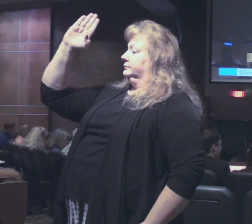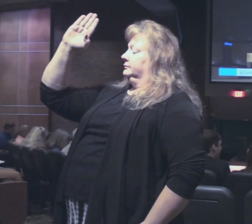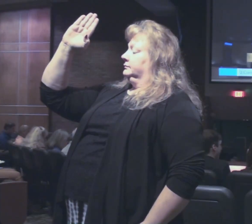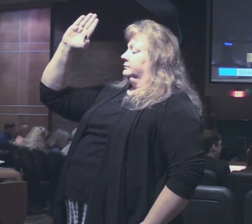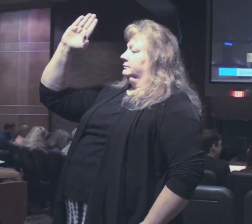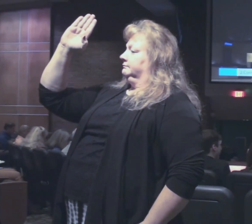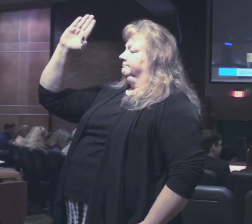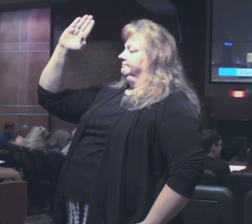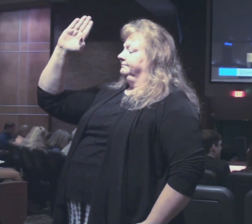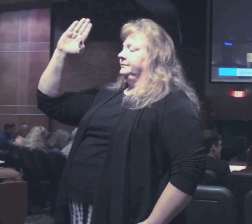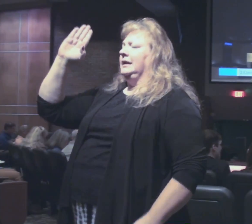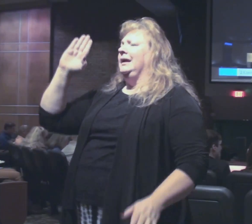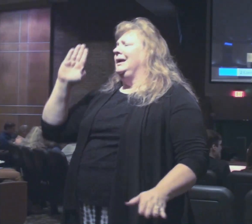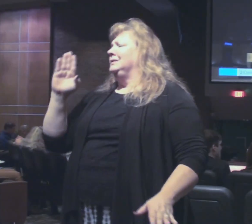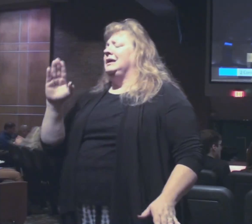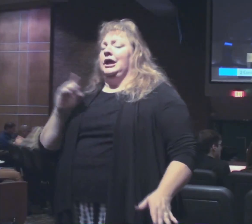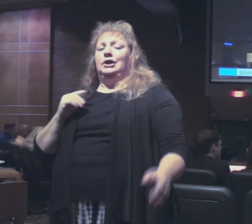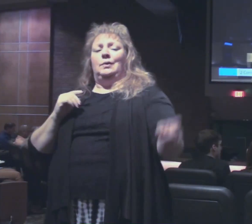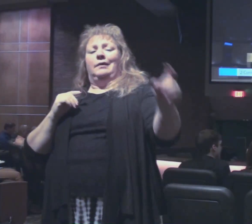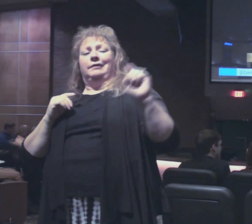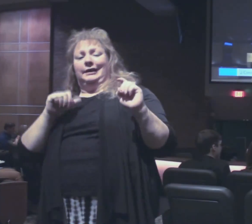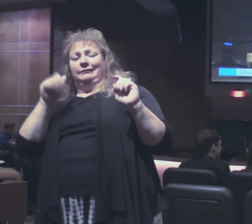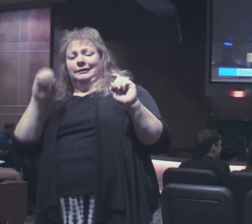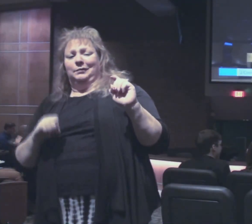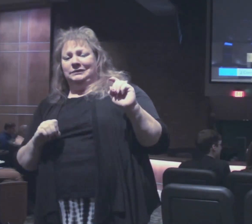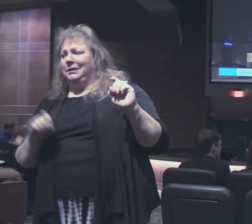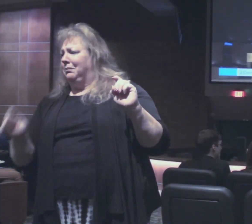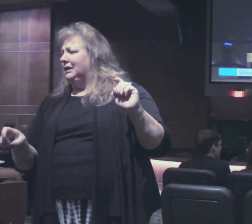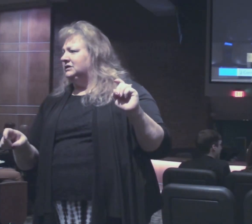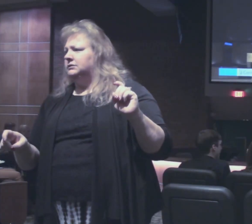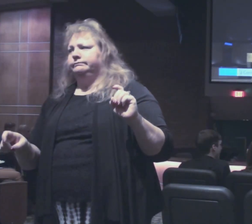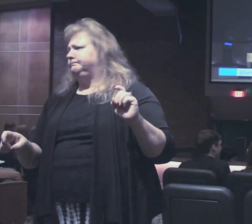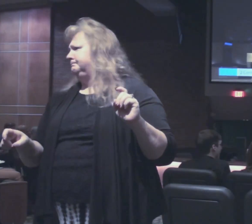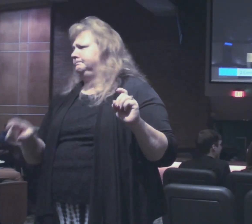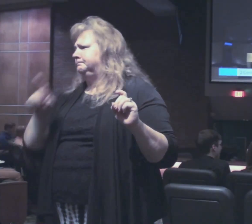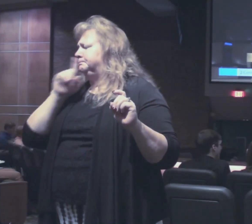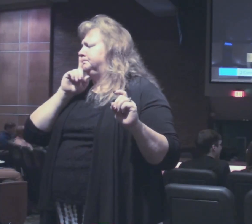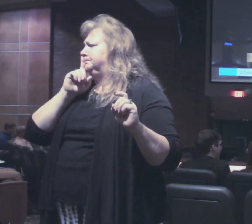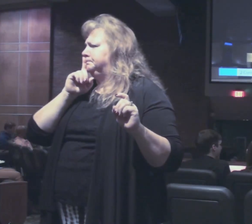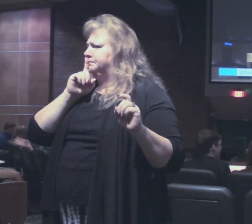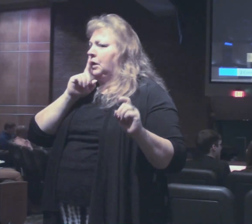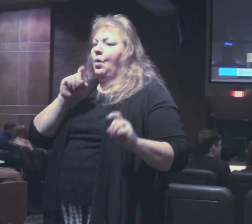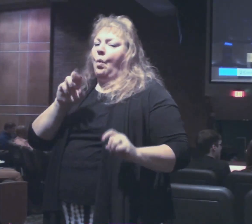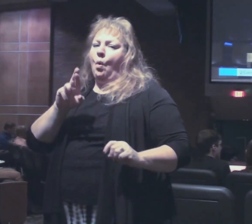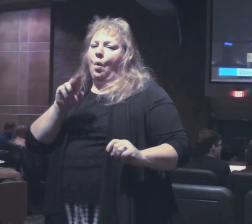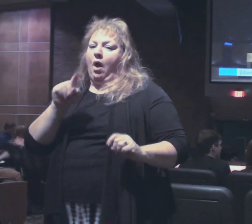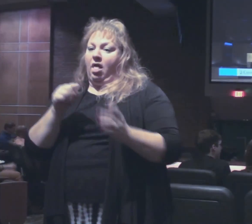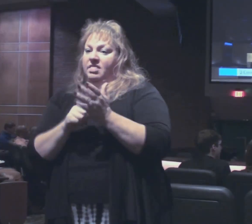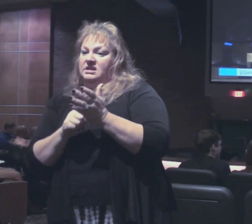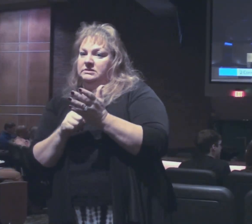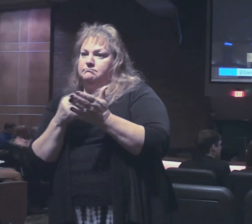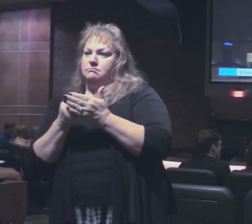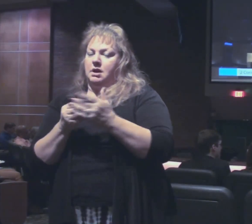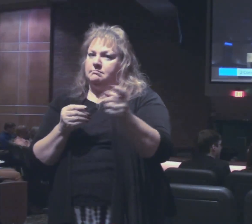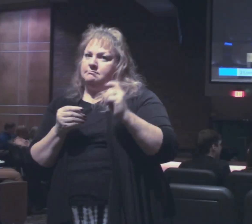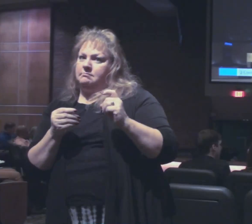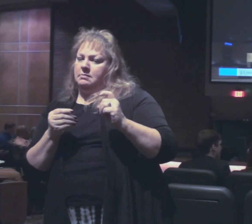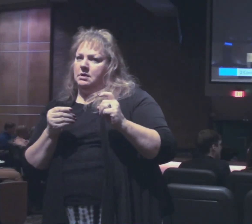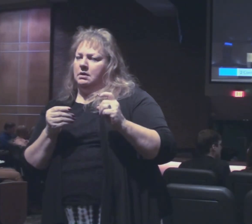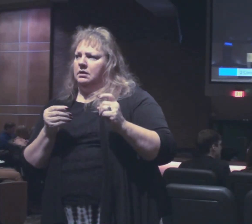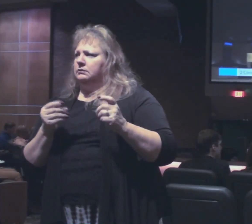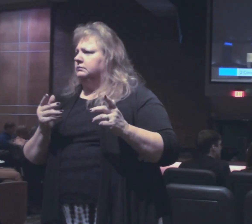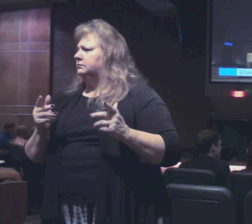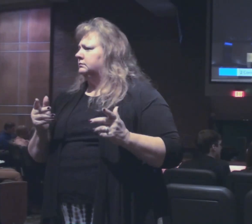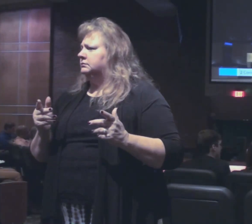So we don't say you have to give 10% or you should give this amount or what?